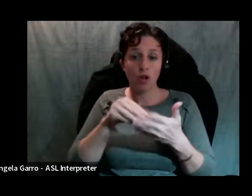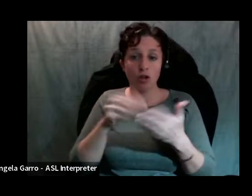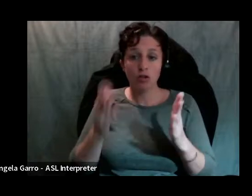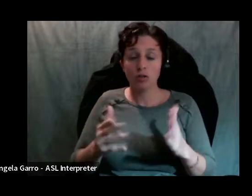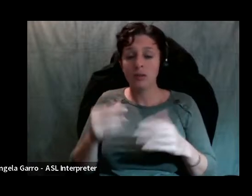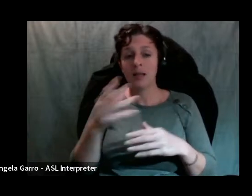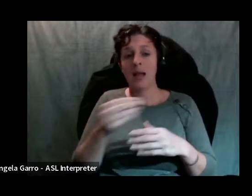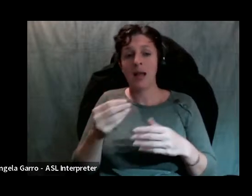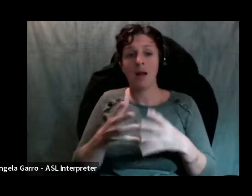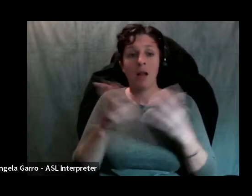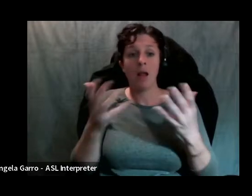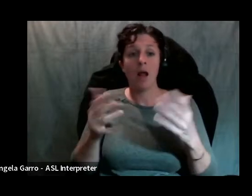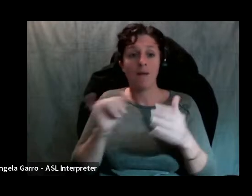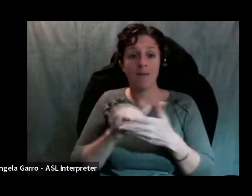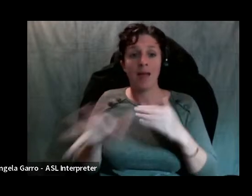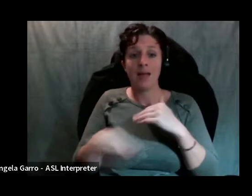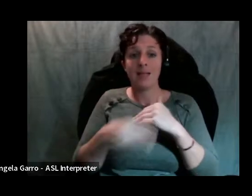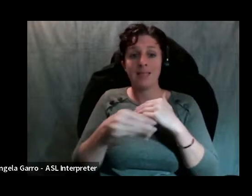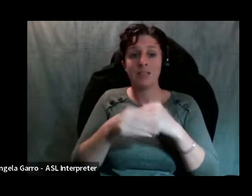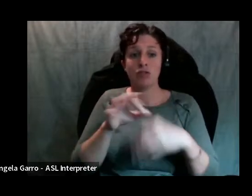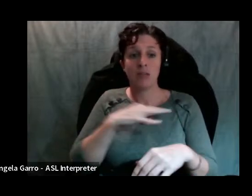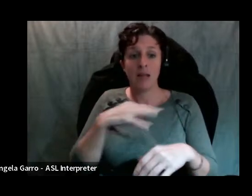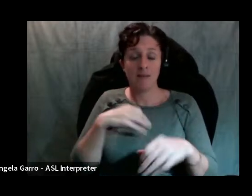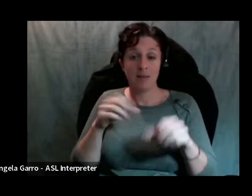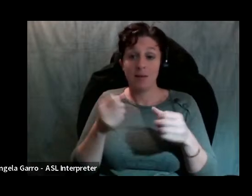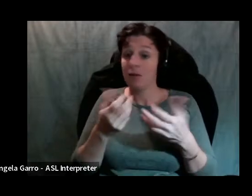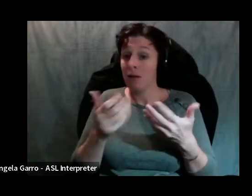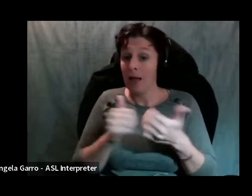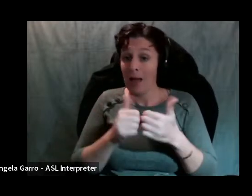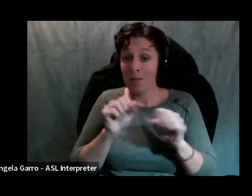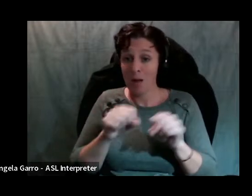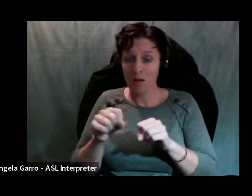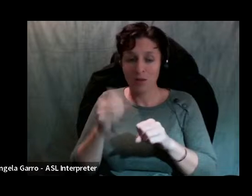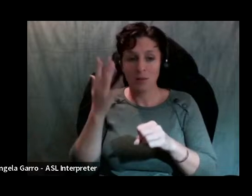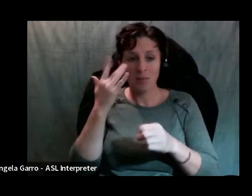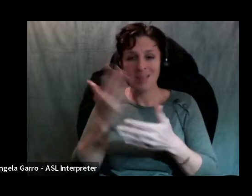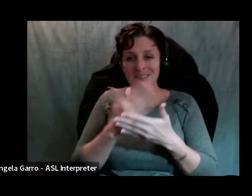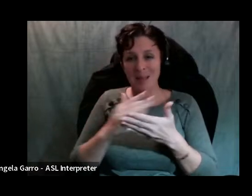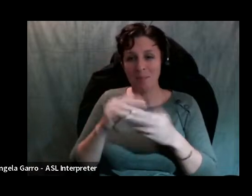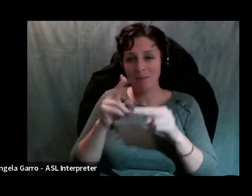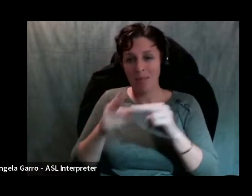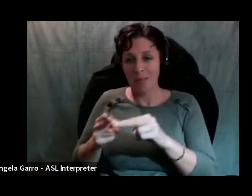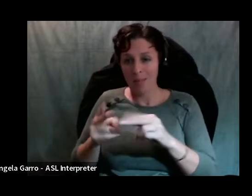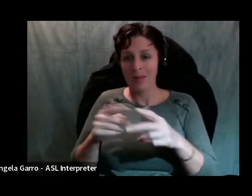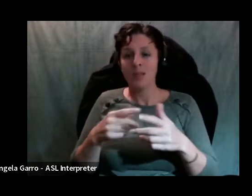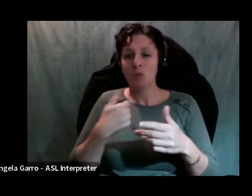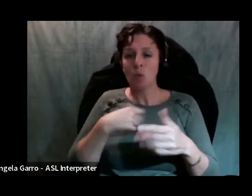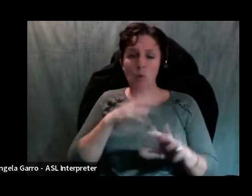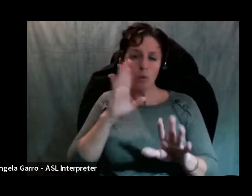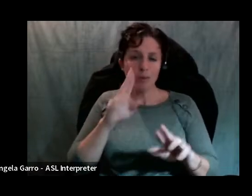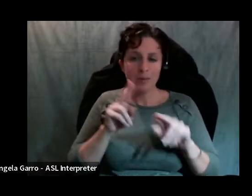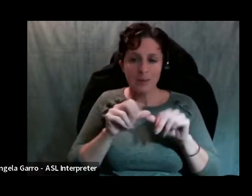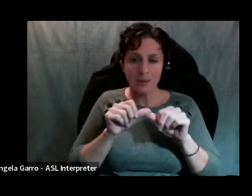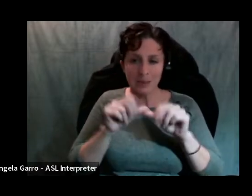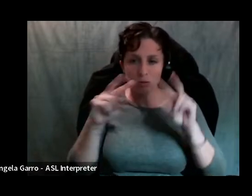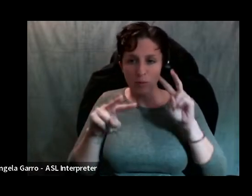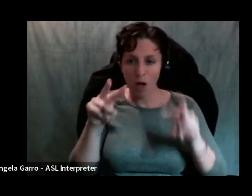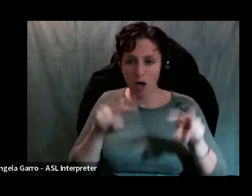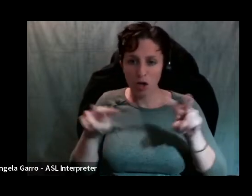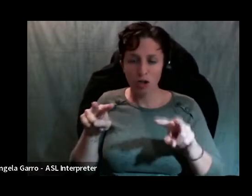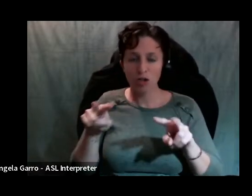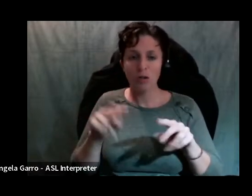a lot of that additional staffing really has been made possible by some of that attrition. So we'll continue to monitor that and to the